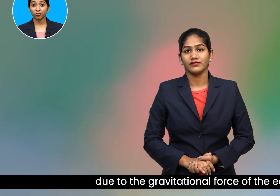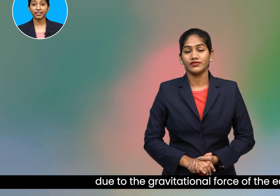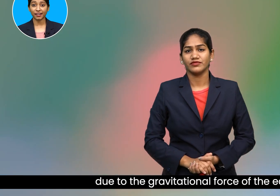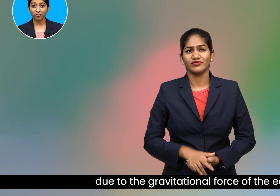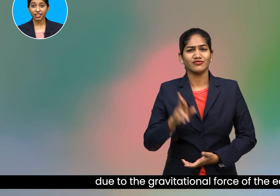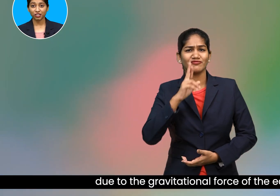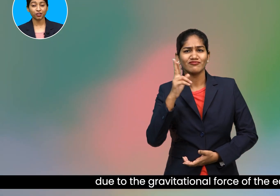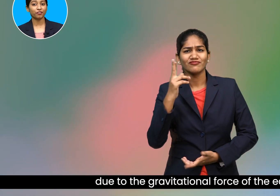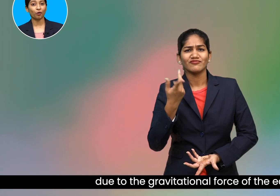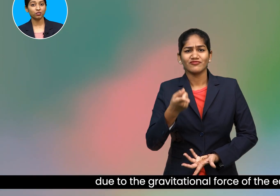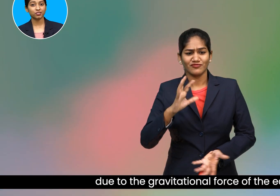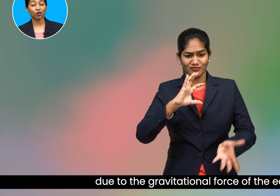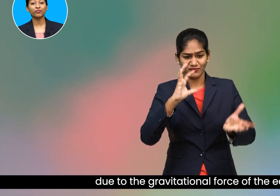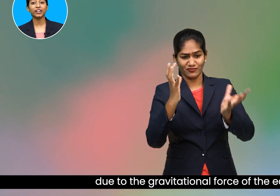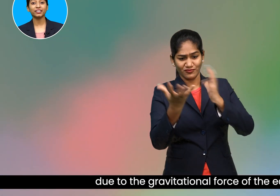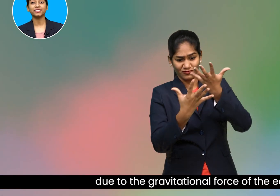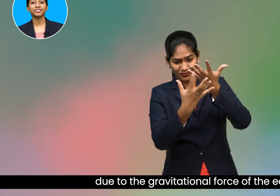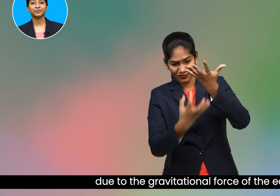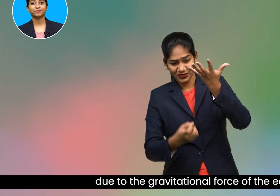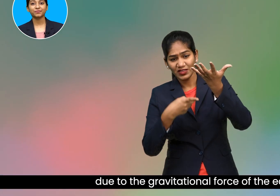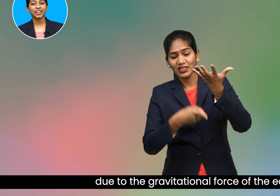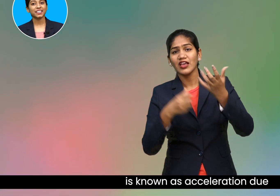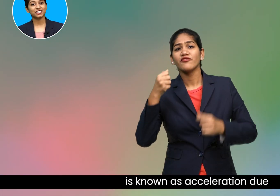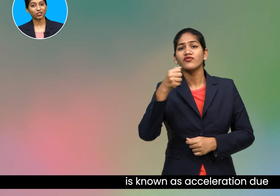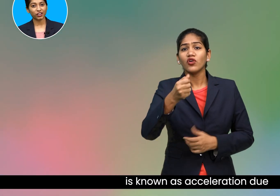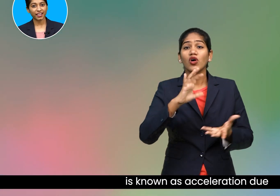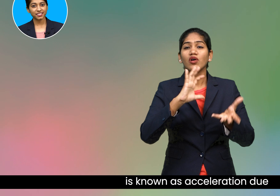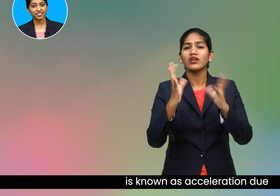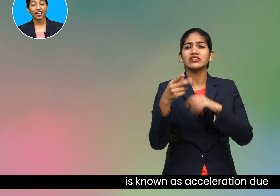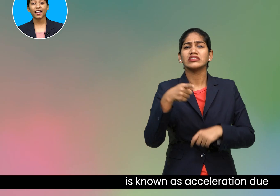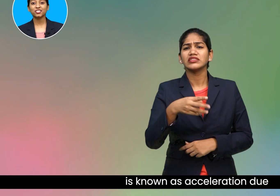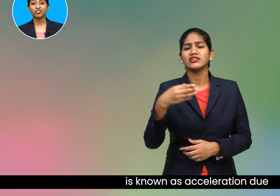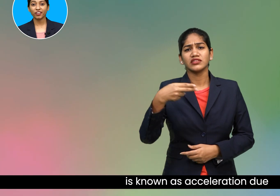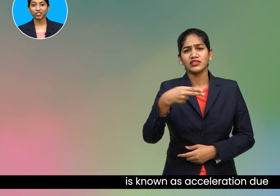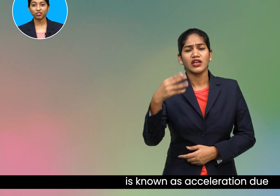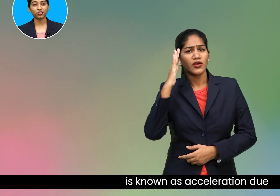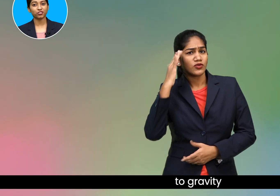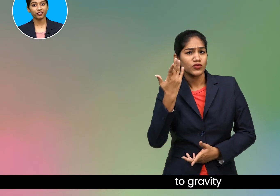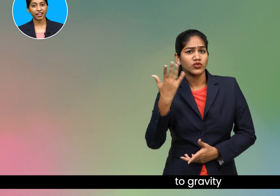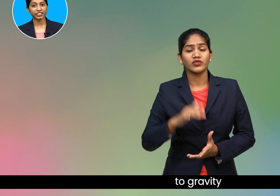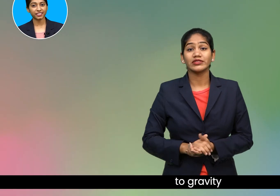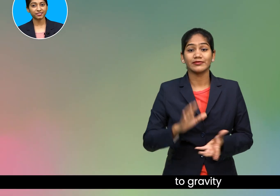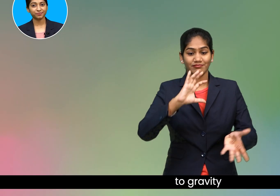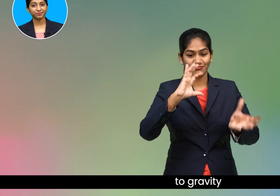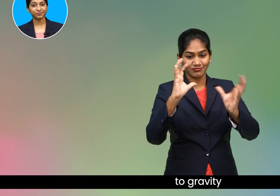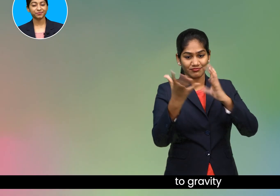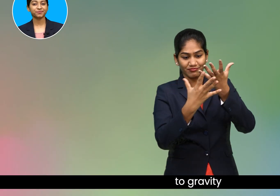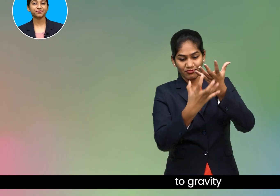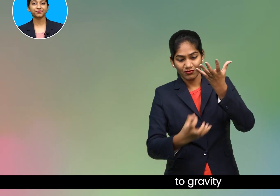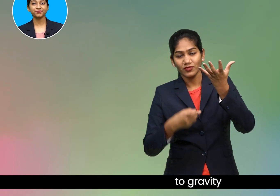due to the gravitational force of the earth is known as acceleration due to gravity.